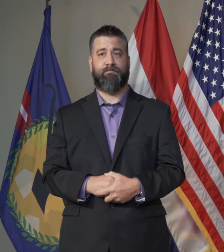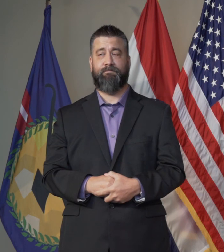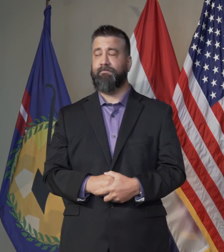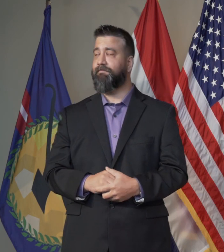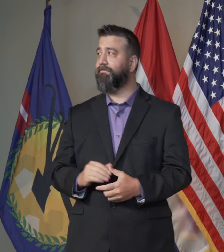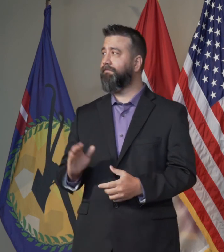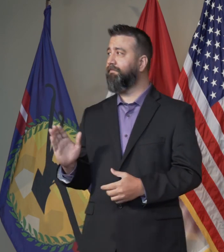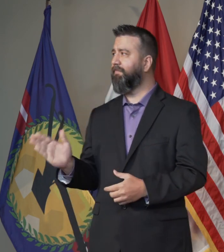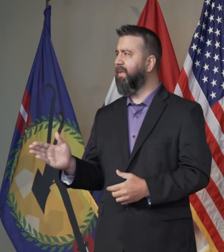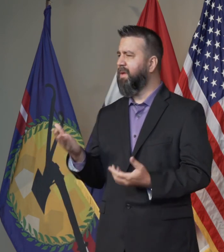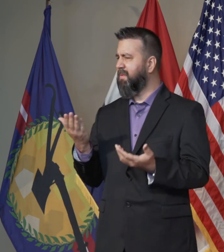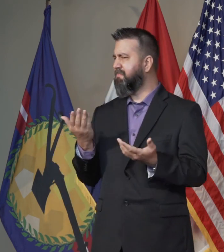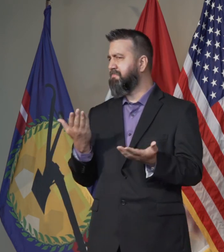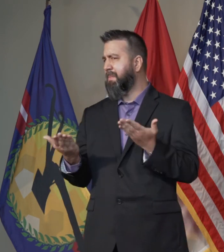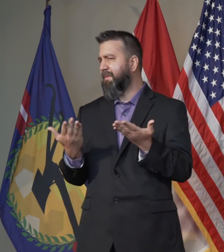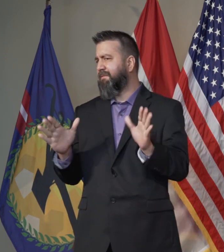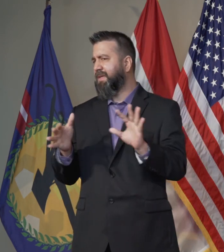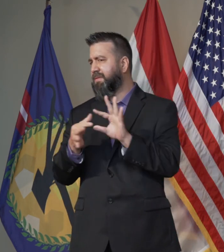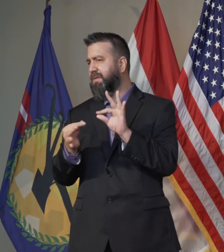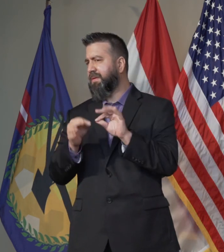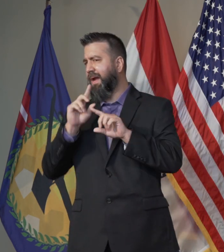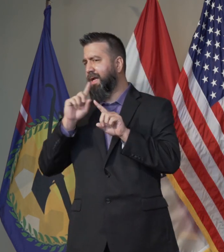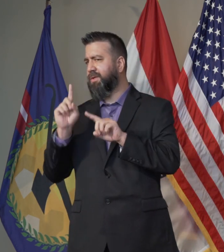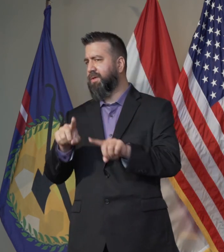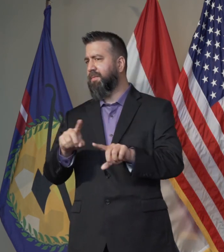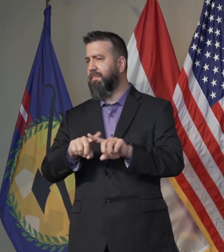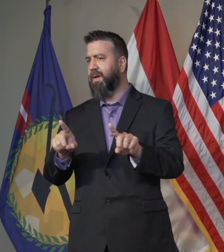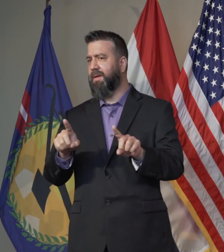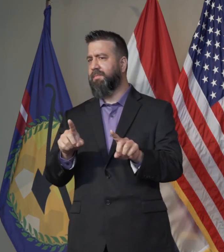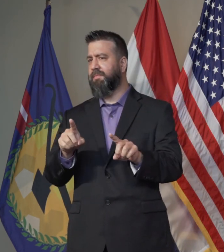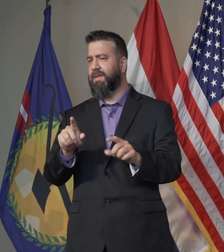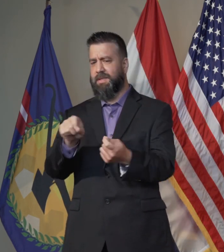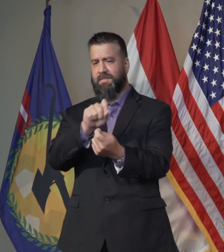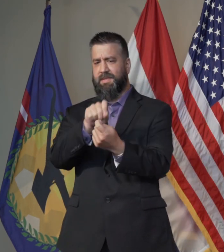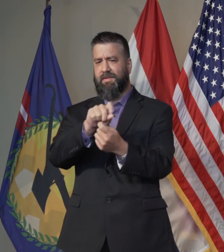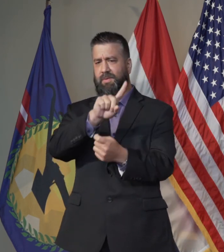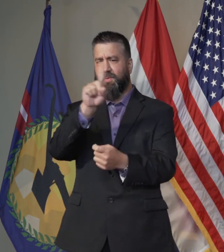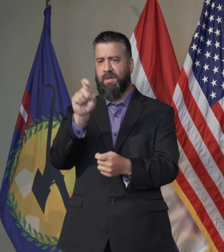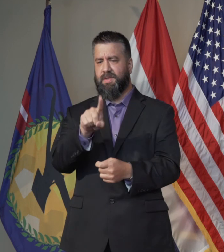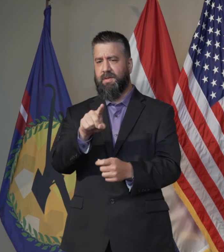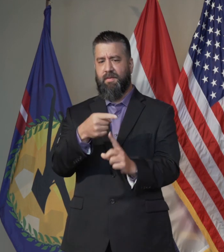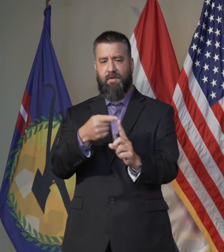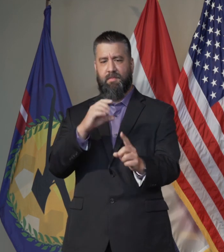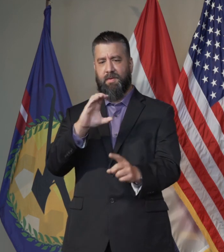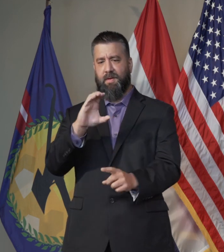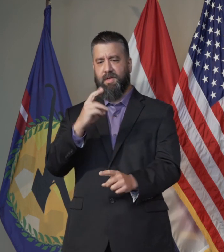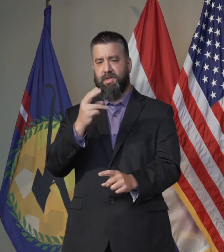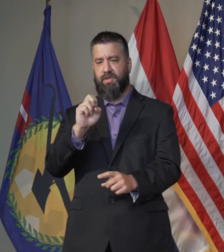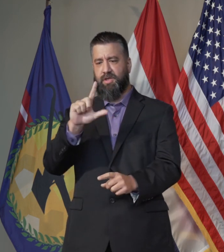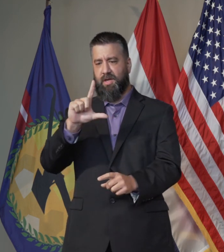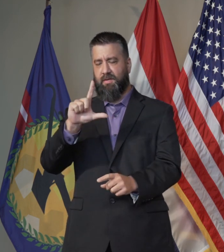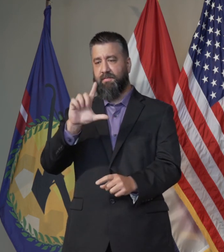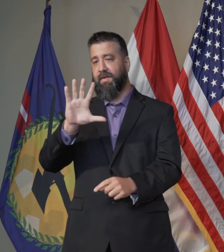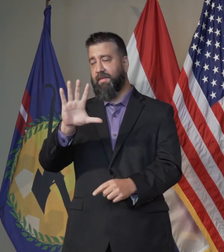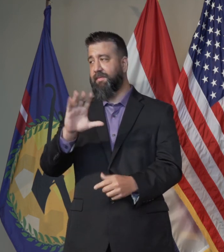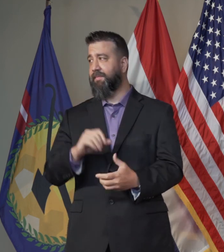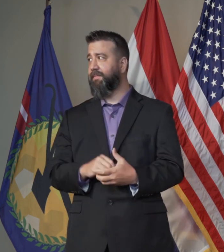Sam, you may have answered this, but I want to go ahead and put it out there. It's a specific question from Channel 5, and it's